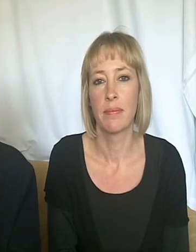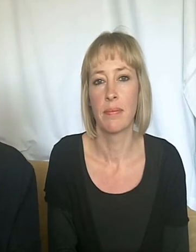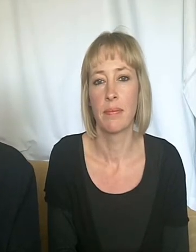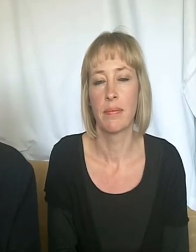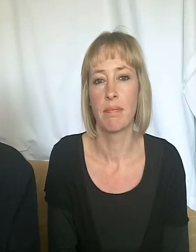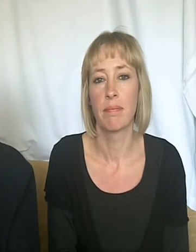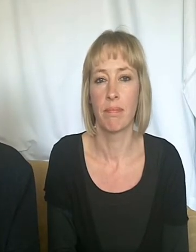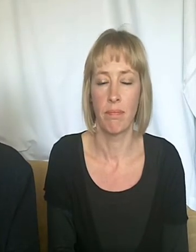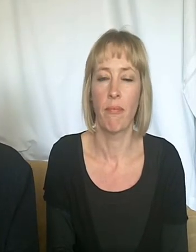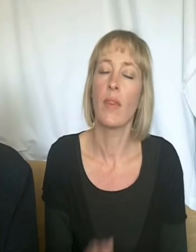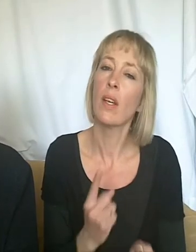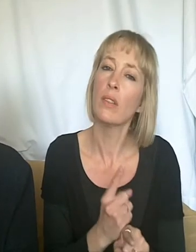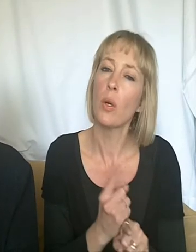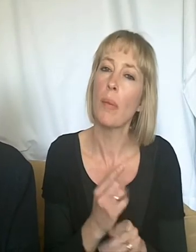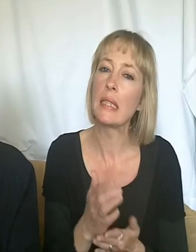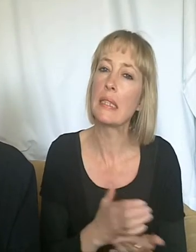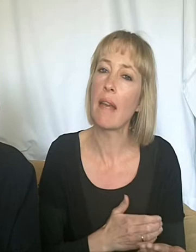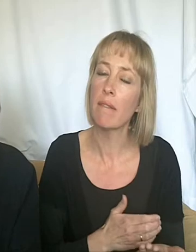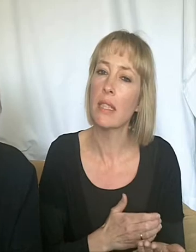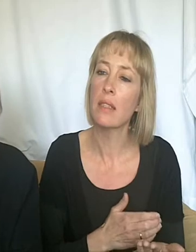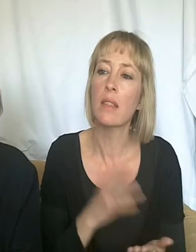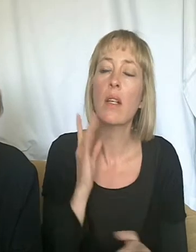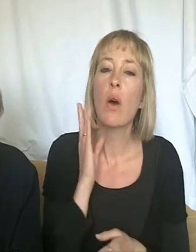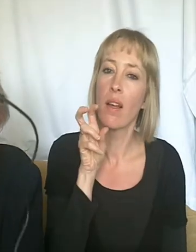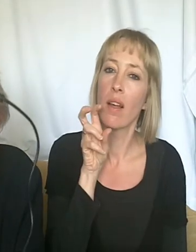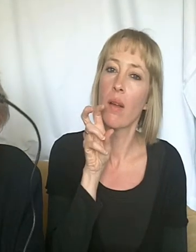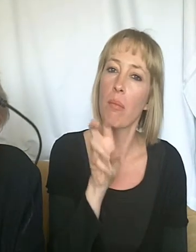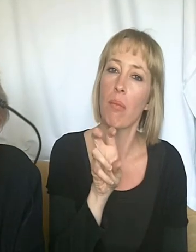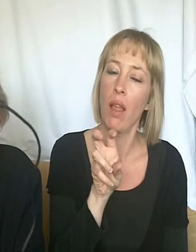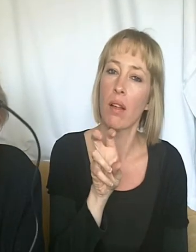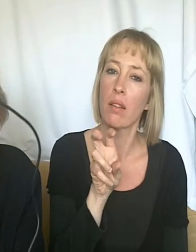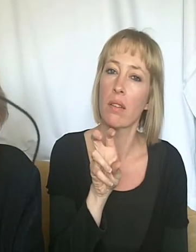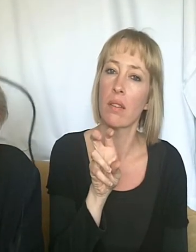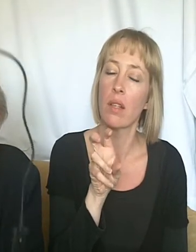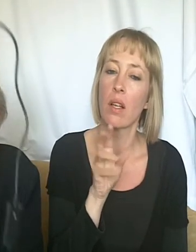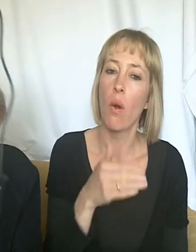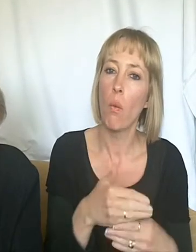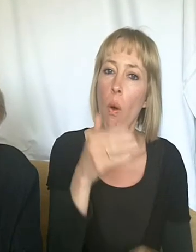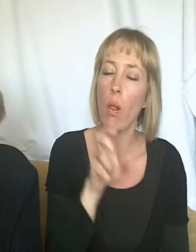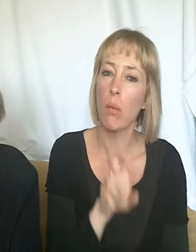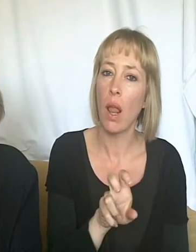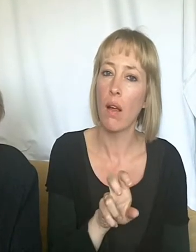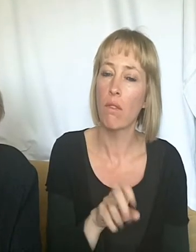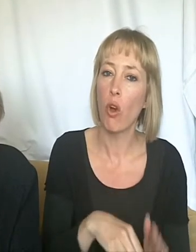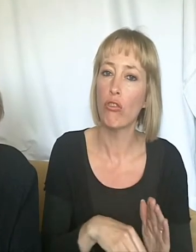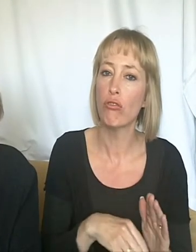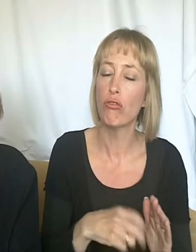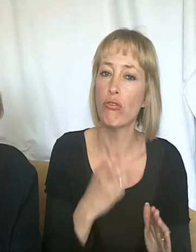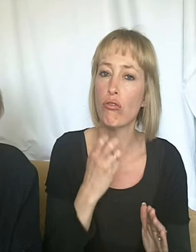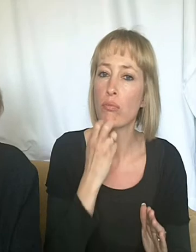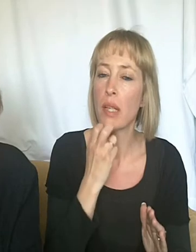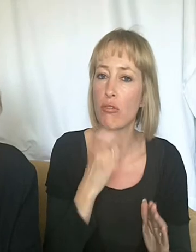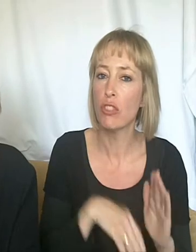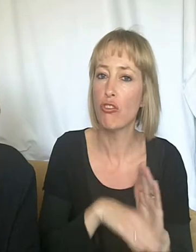So I'm talking about safety. When we plug into the wall to charge the